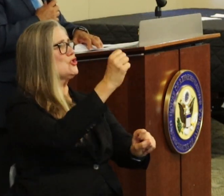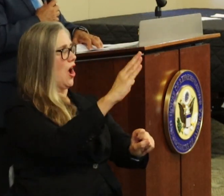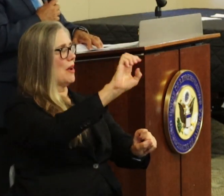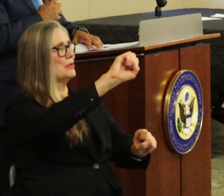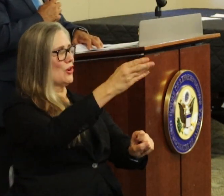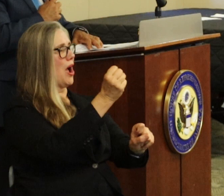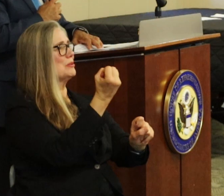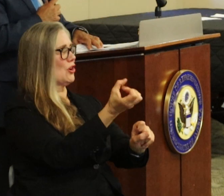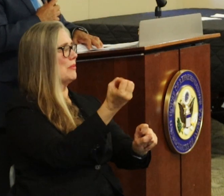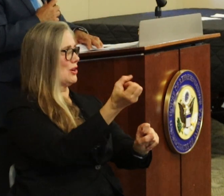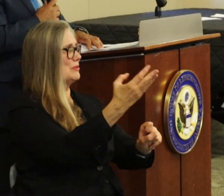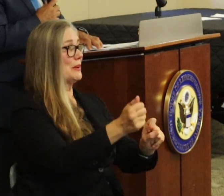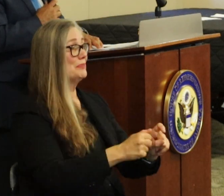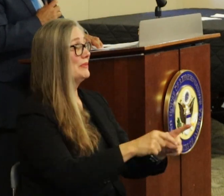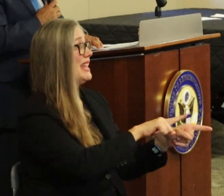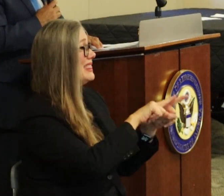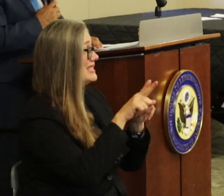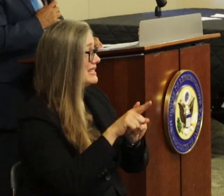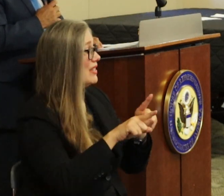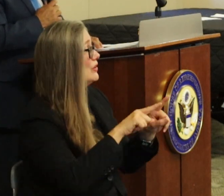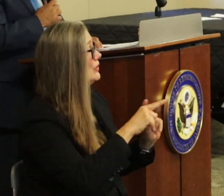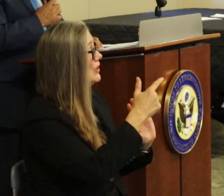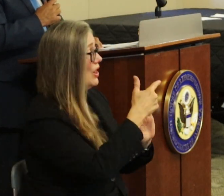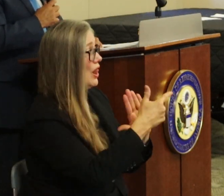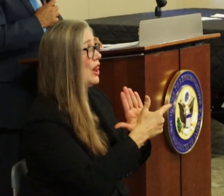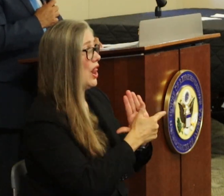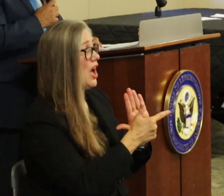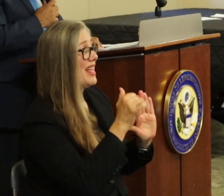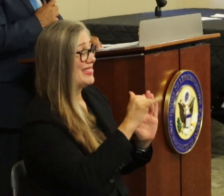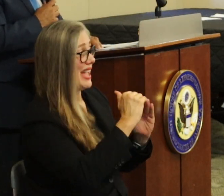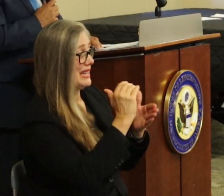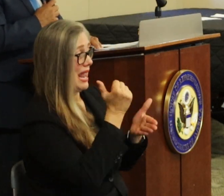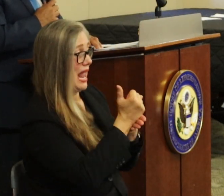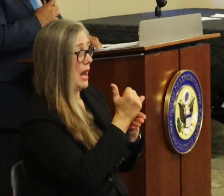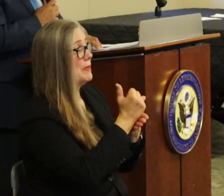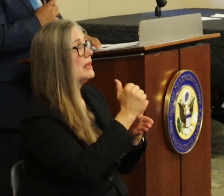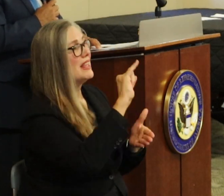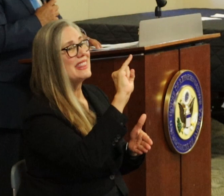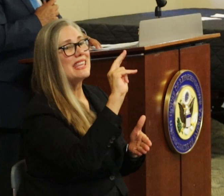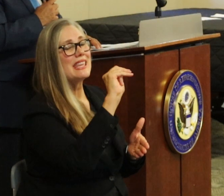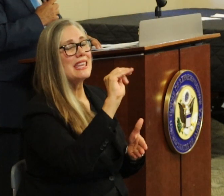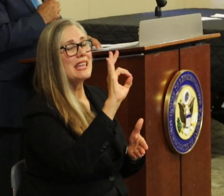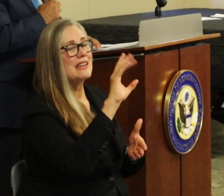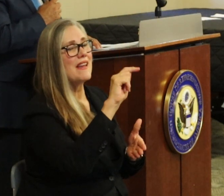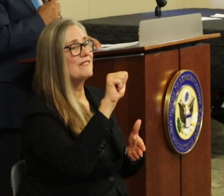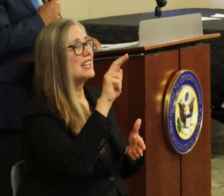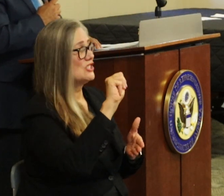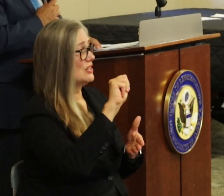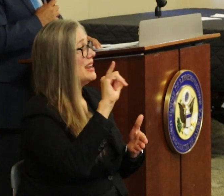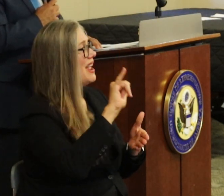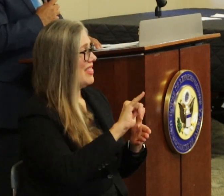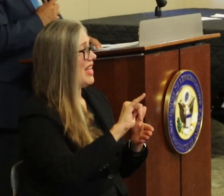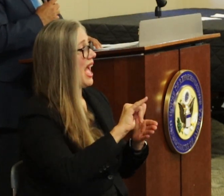legislation that we moved forward this last term, which has helped lower inflation to its lowest rate in